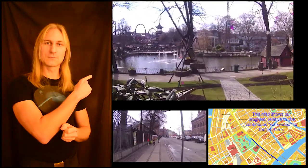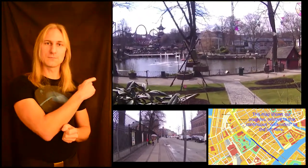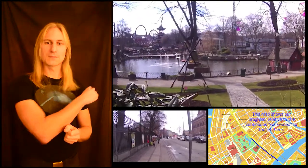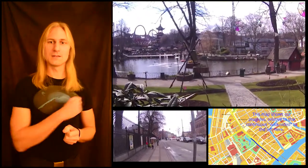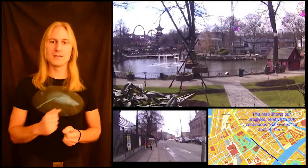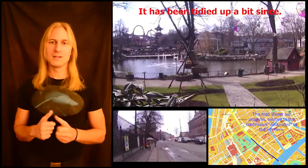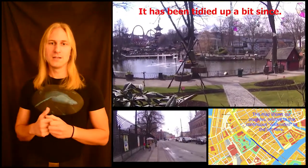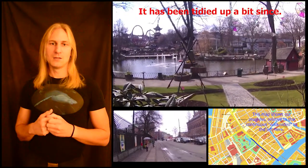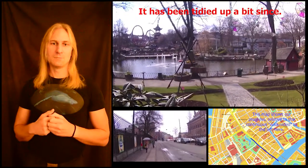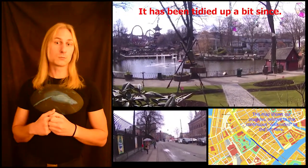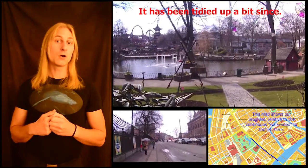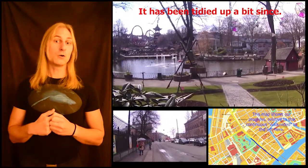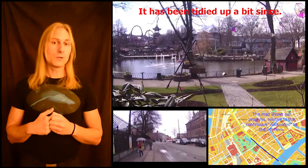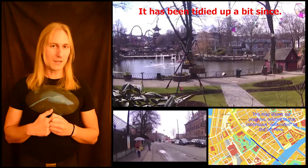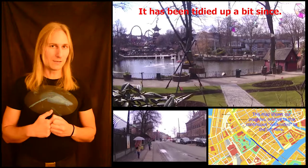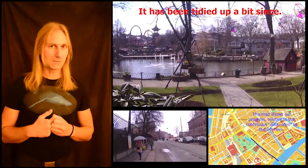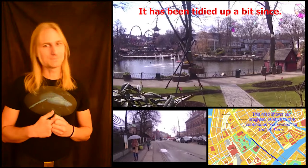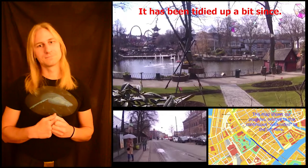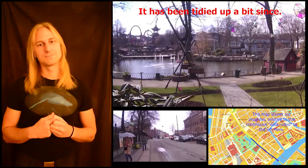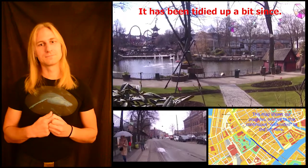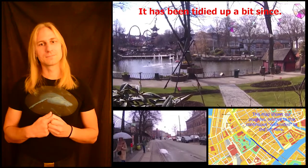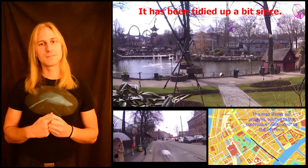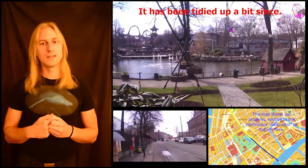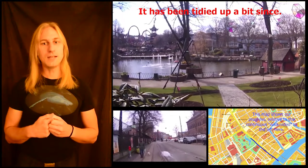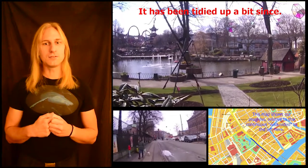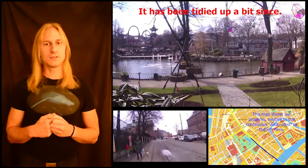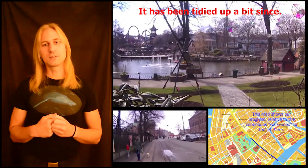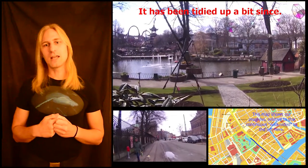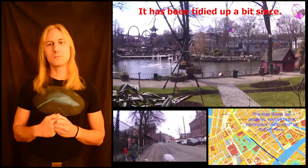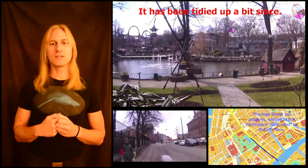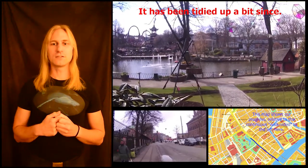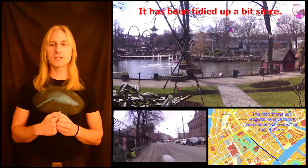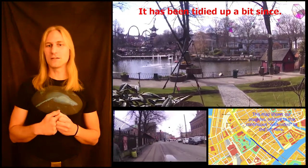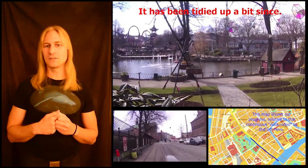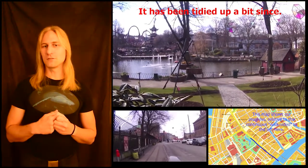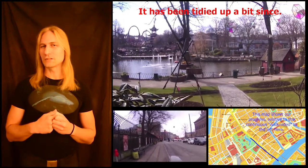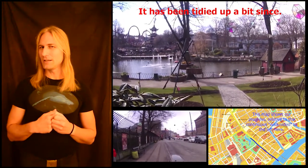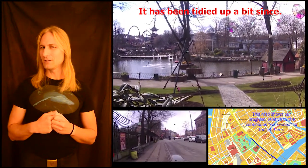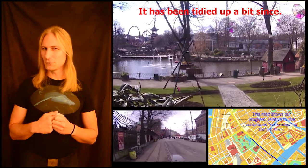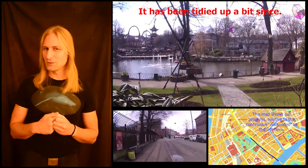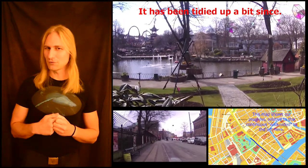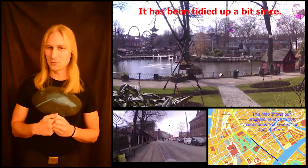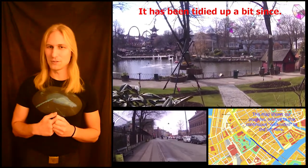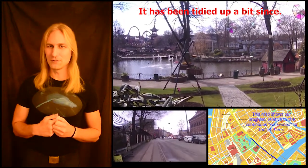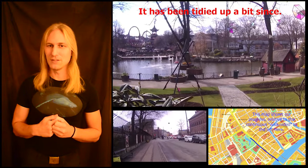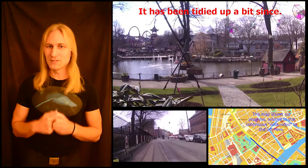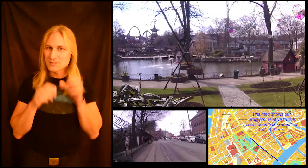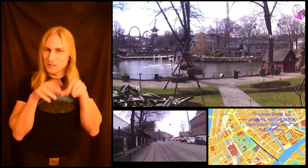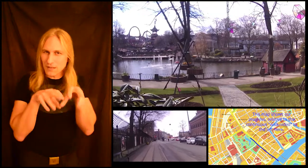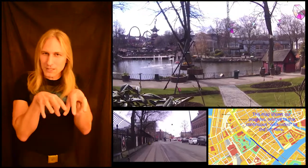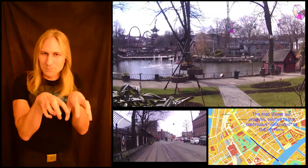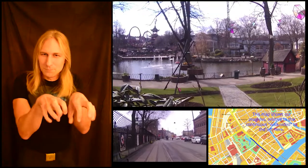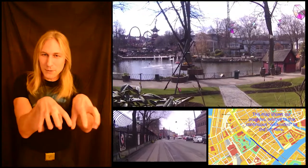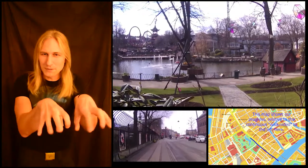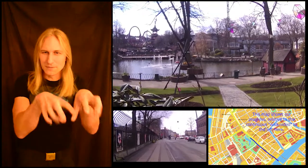spot, but were repelled. Legend claims that the skeletons of slain Swedish soldiers